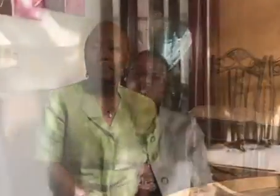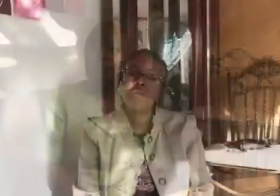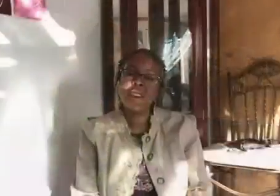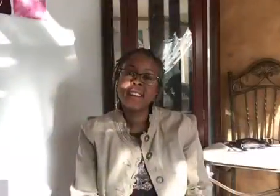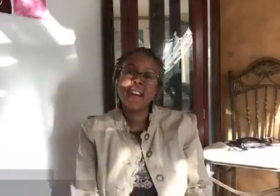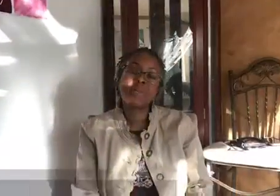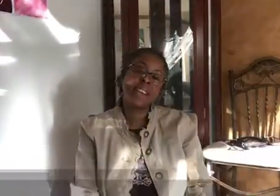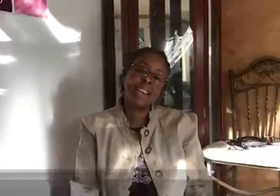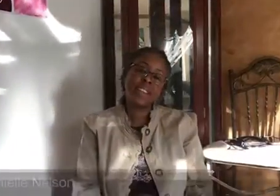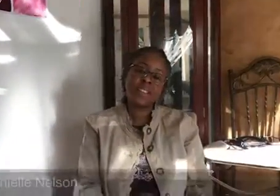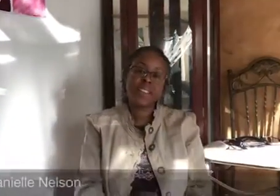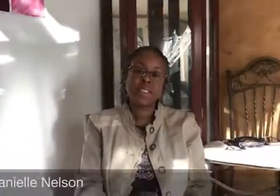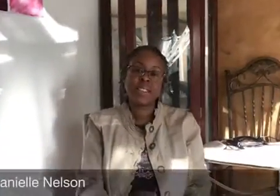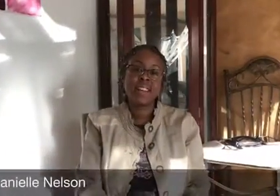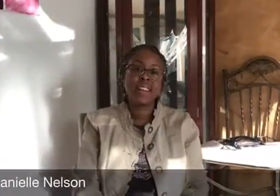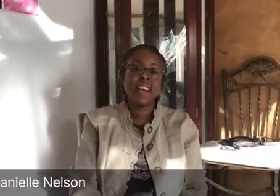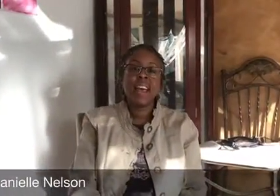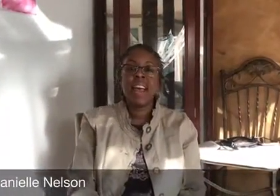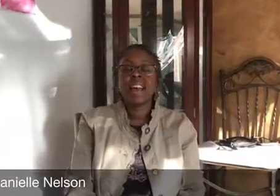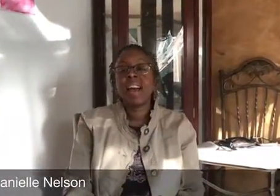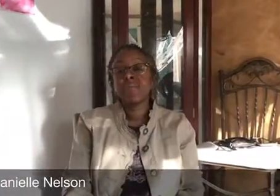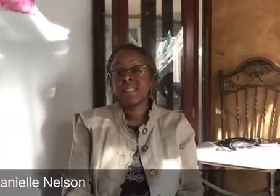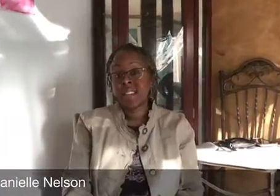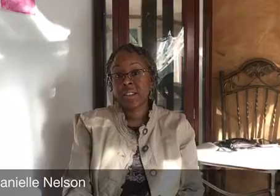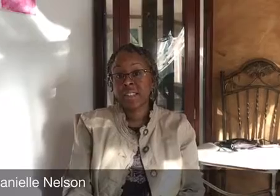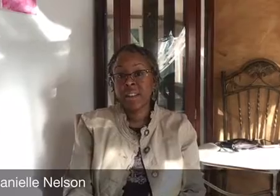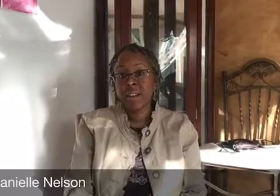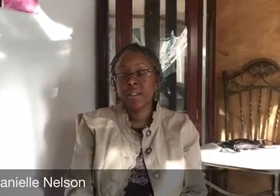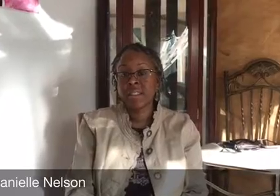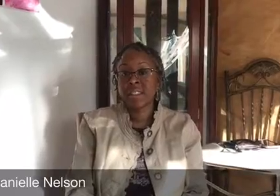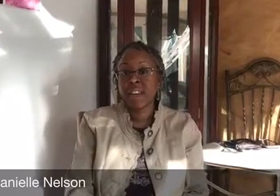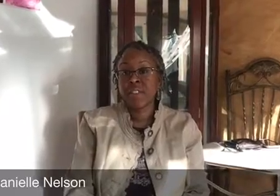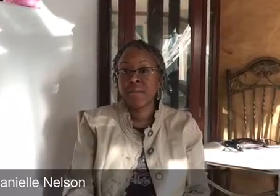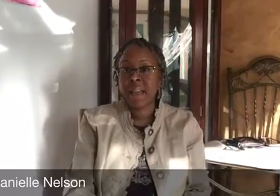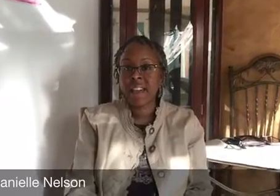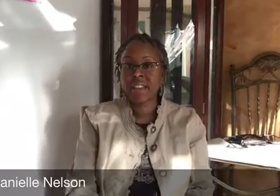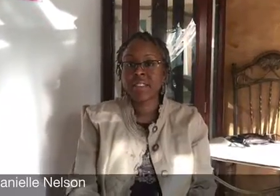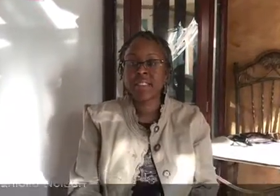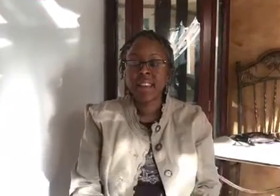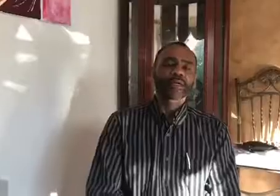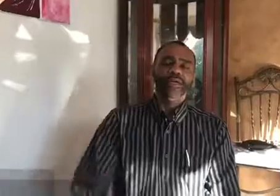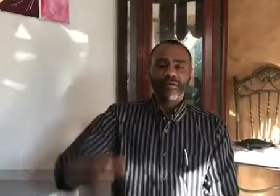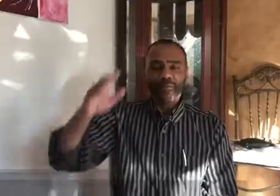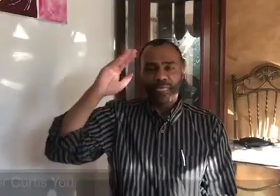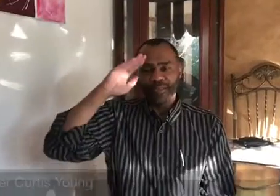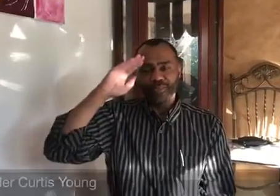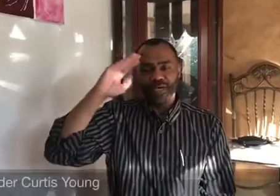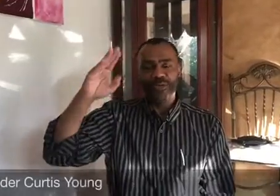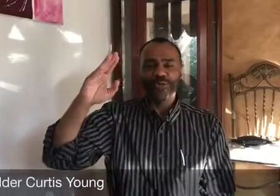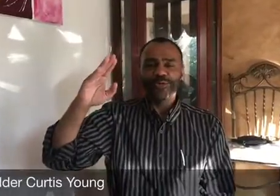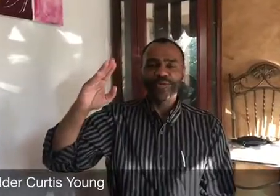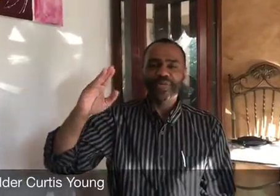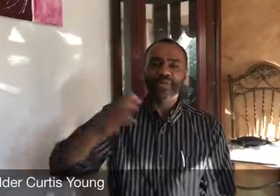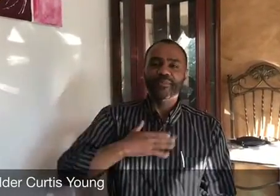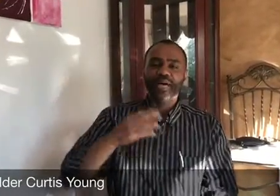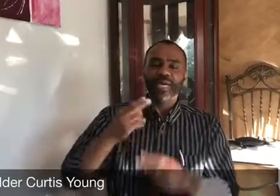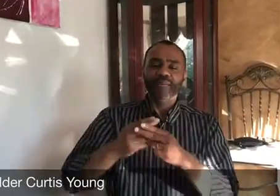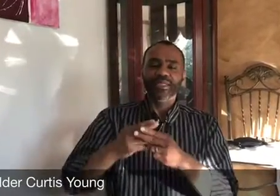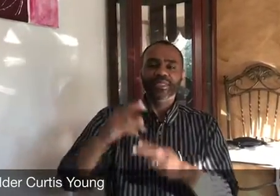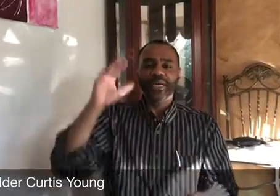everyone, I'm Danielle Nelson and I'm the Secretary for Deaf Matters. Hello, my name is